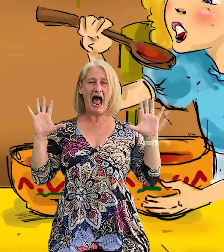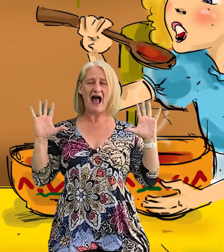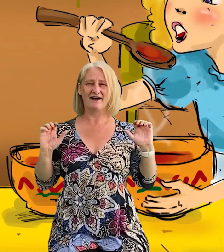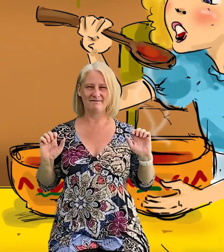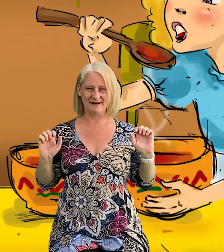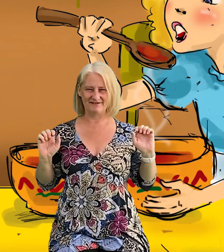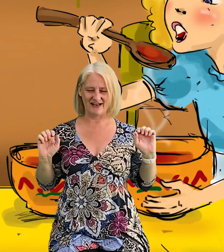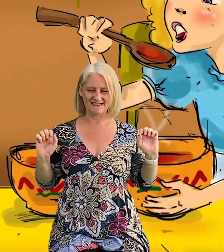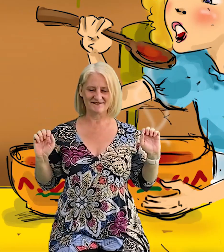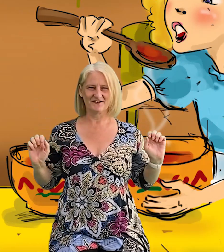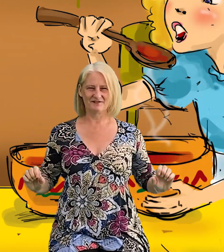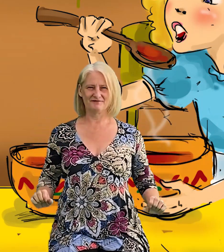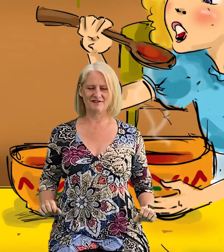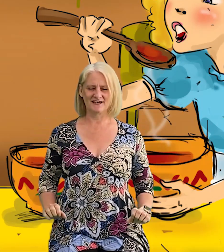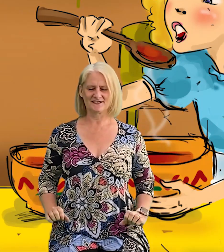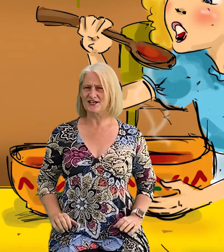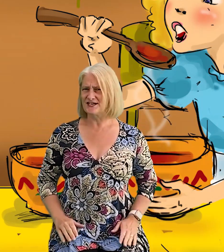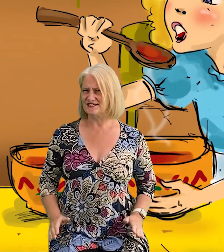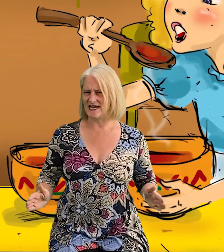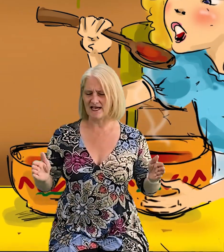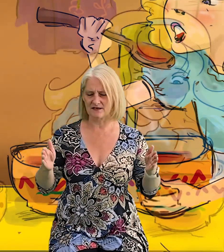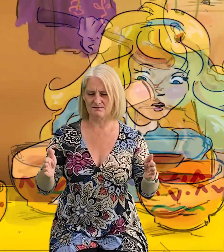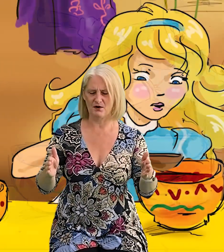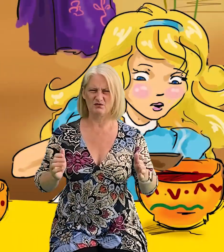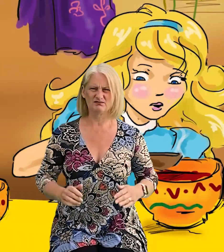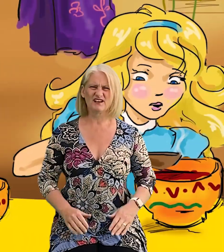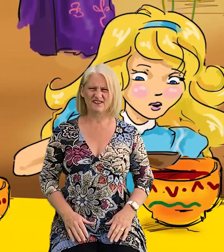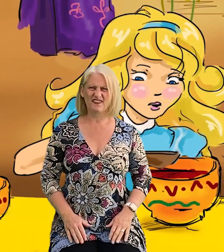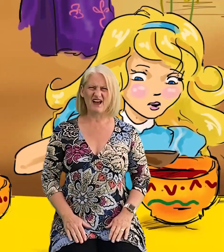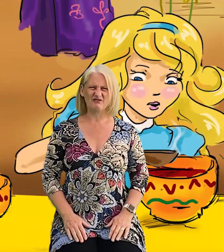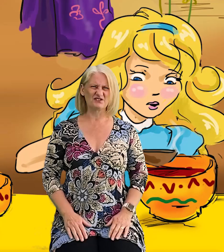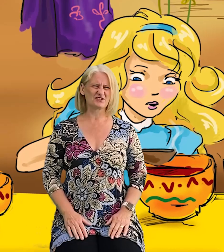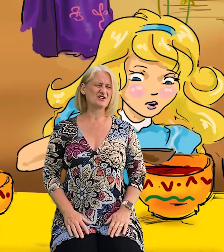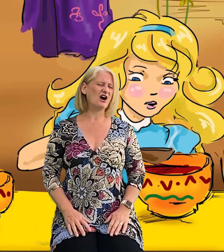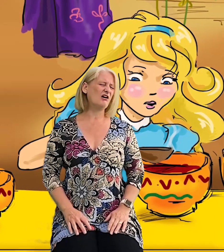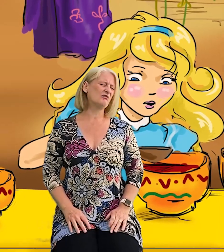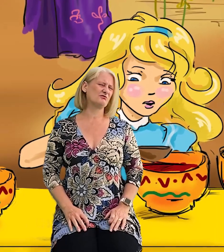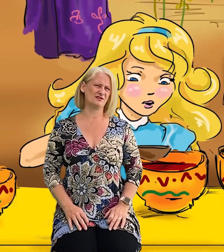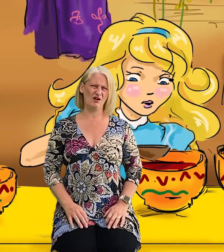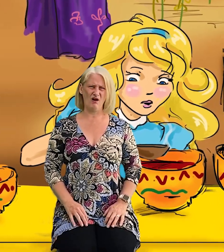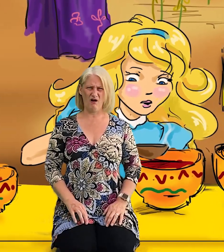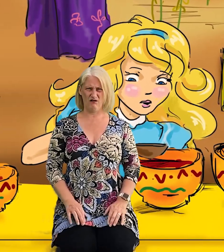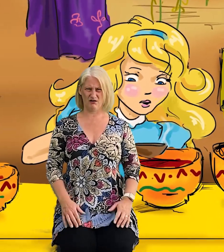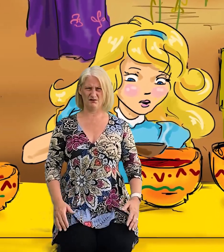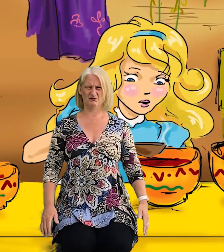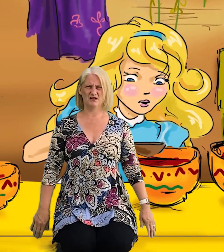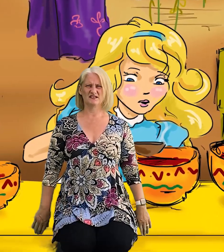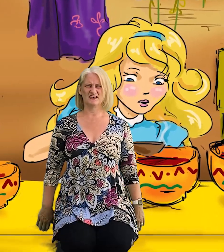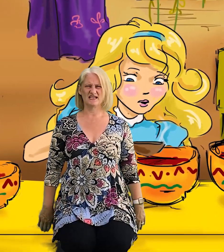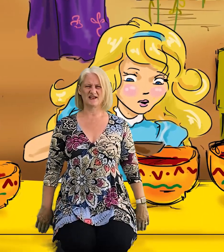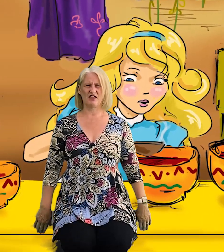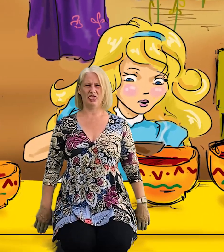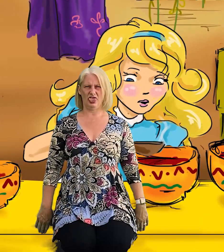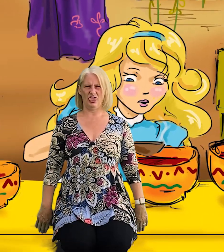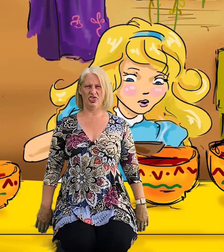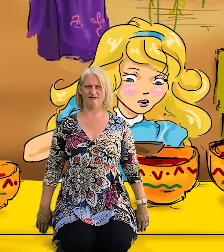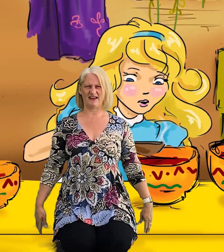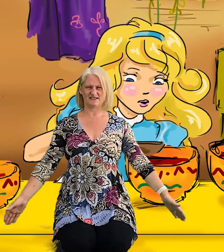Big face. Right, the second bowl. That was cold and horrible. So, let's have a face.